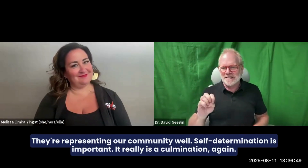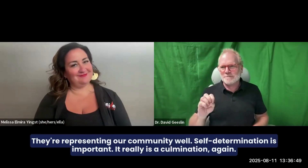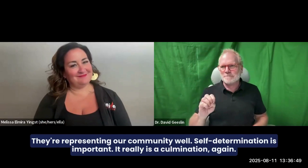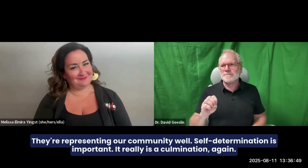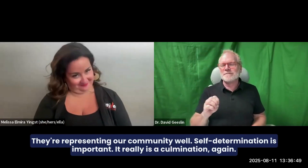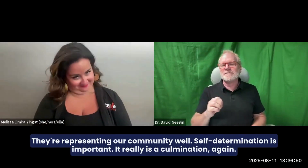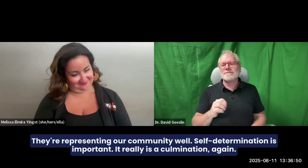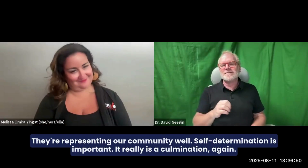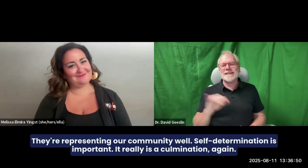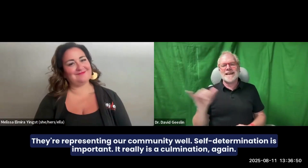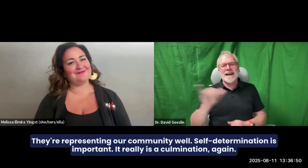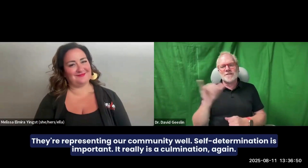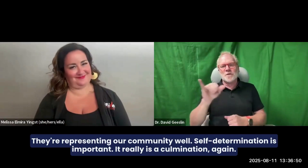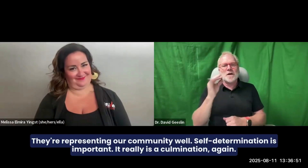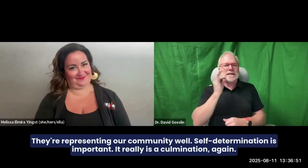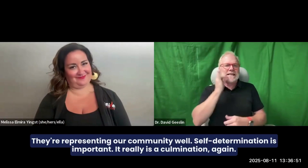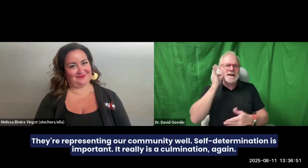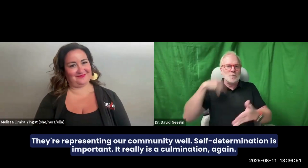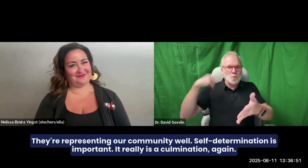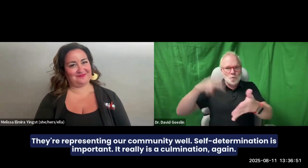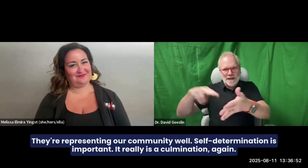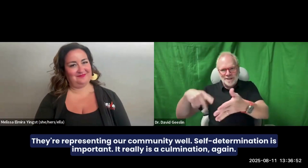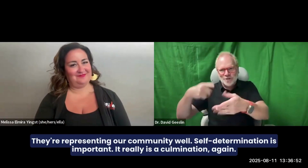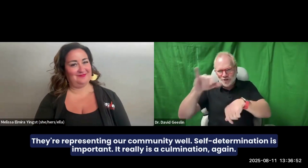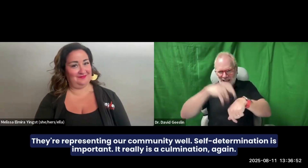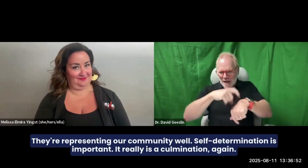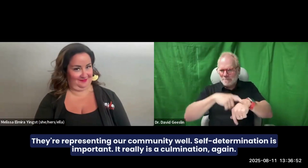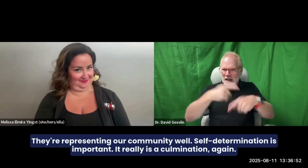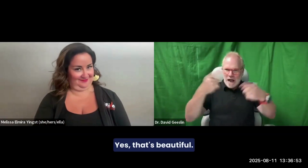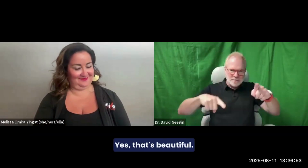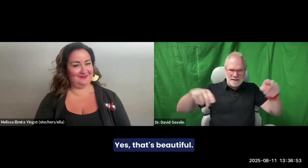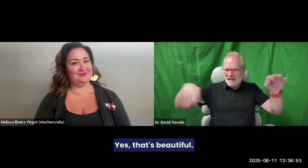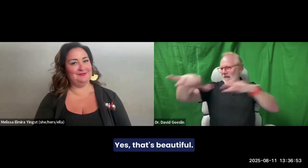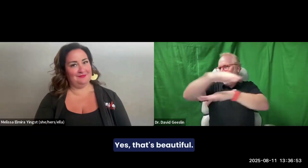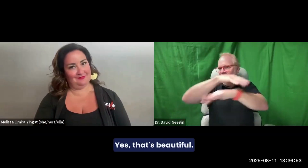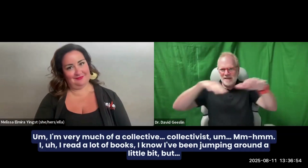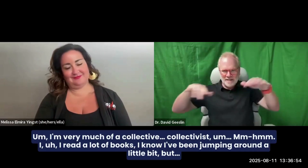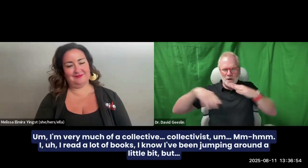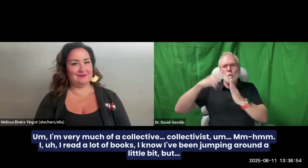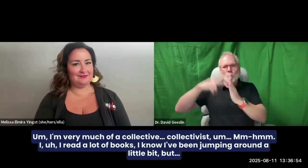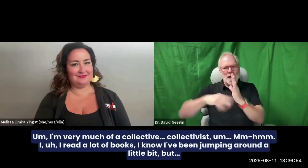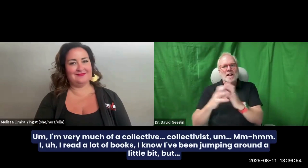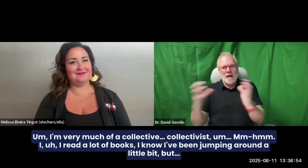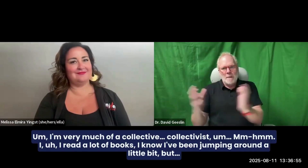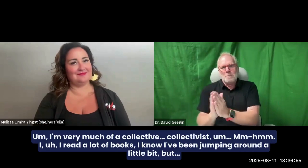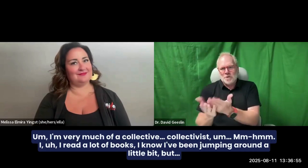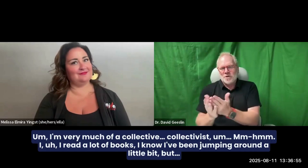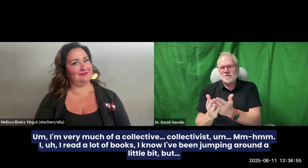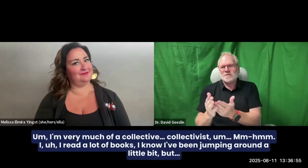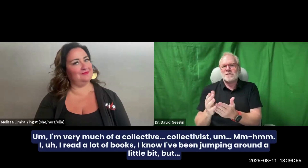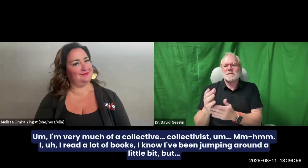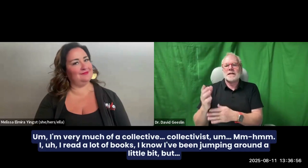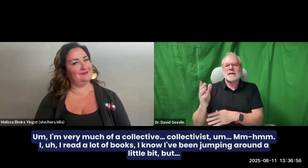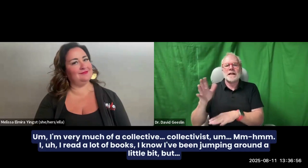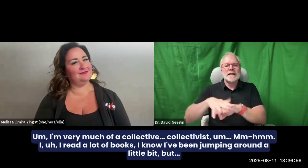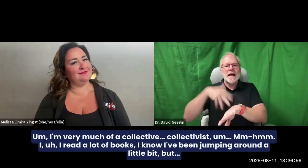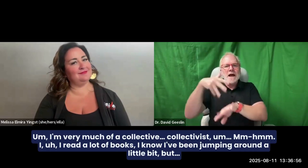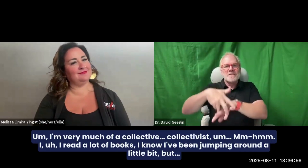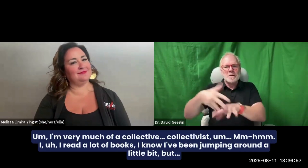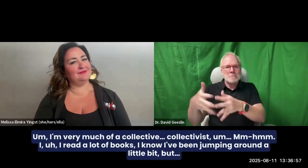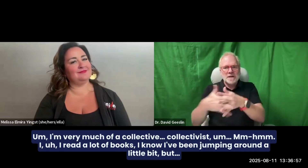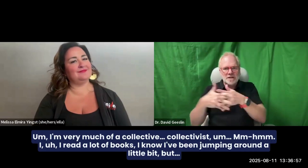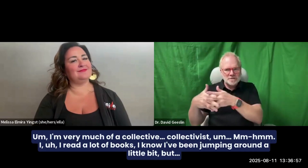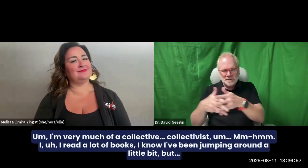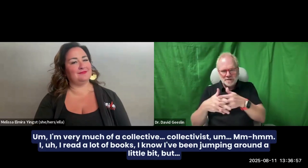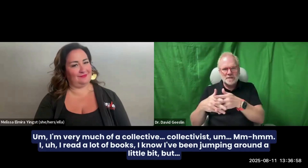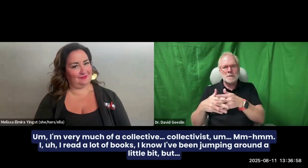a culmination. Again, I'm very much of a collectivist. Yes, that's beautiful. Mm-hmm. I read a